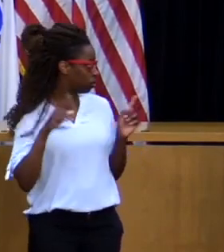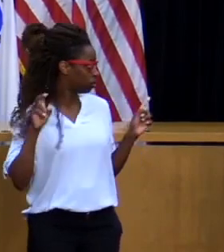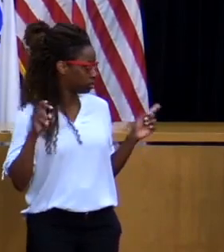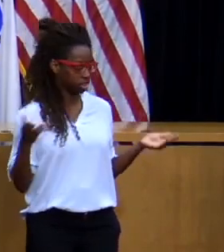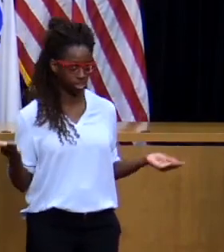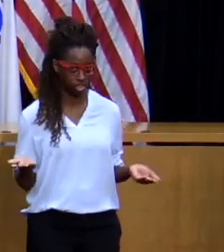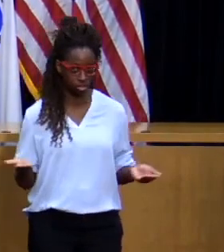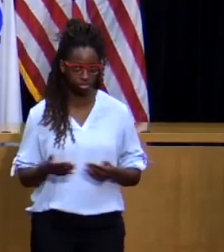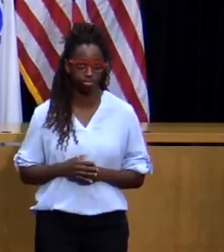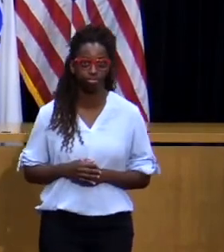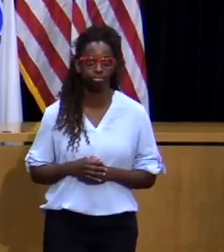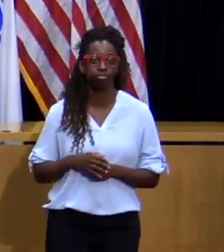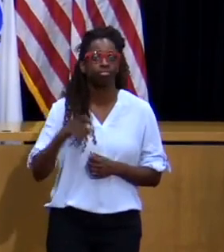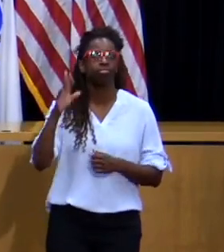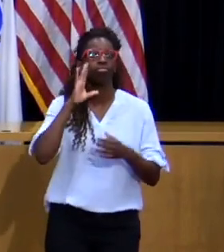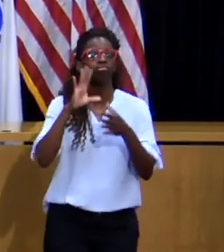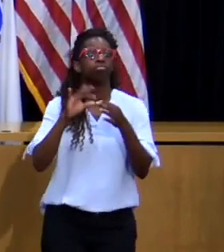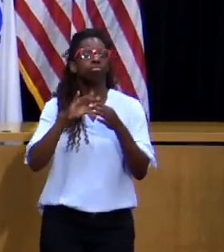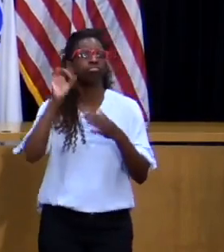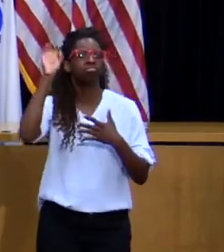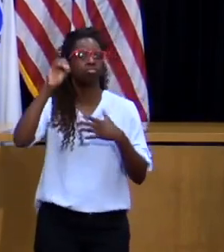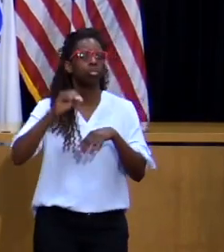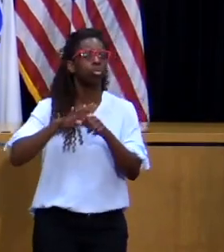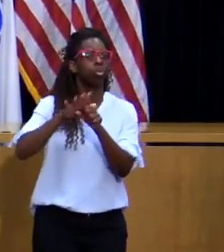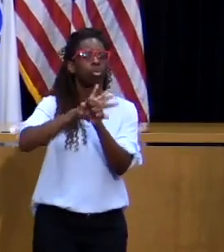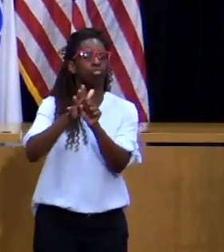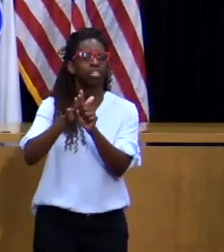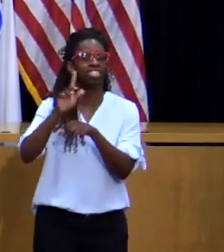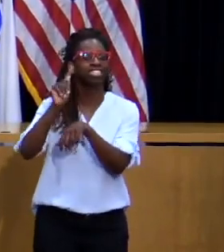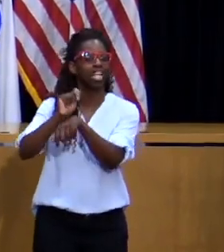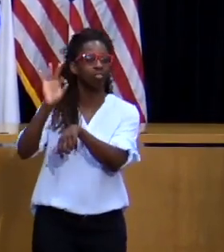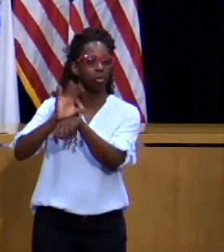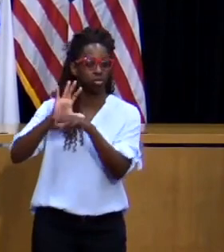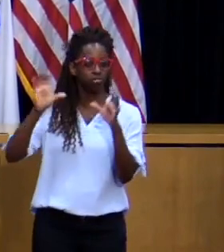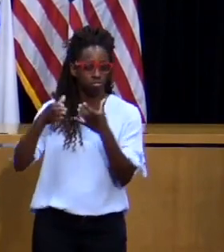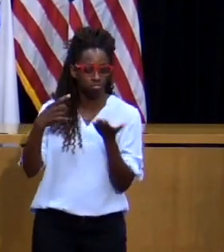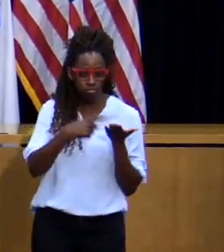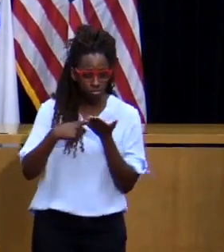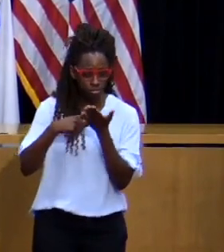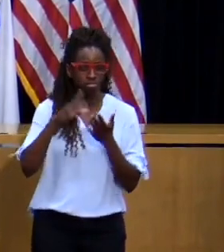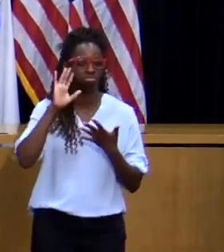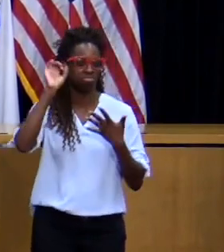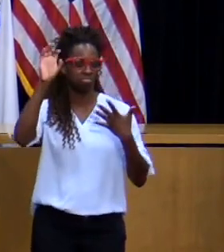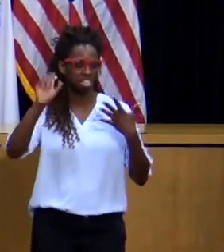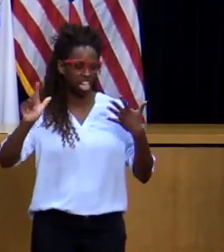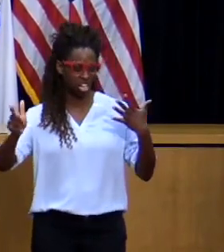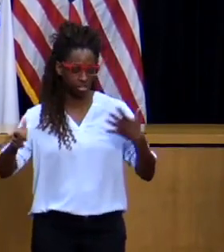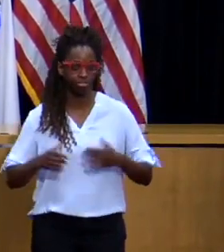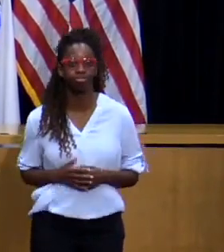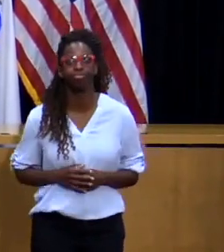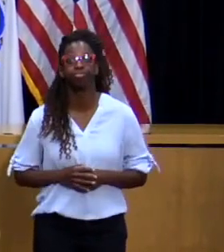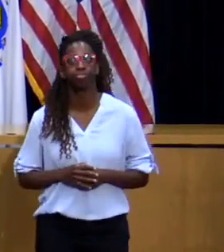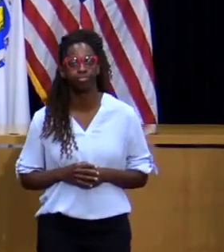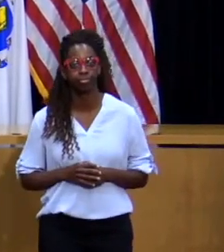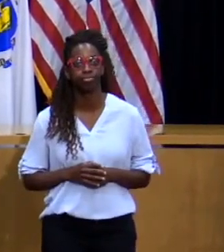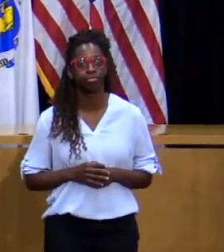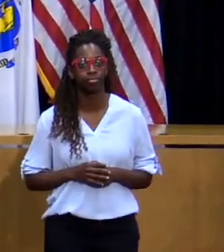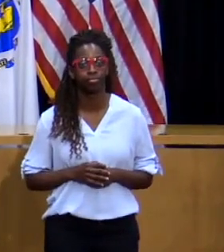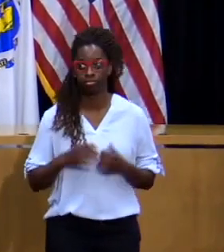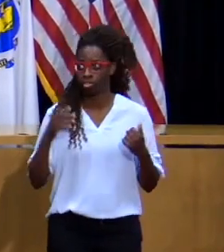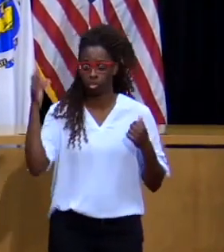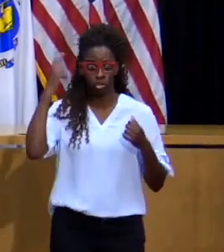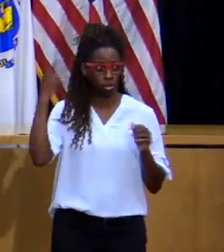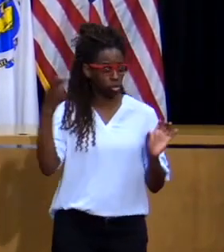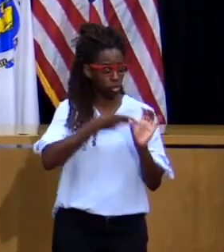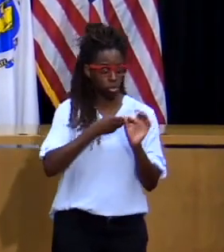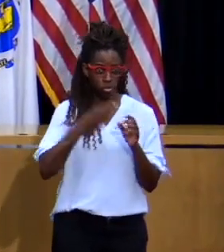COVID-19 Vaccine Advisory Task Force. Paul is the chair of that task force. And the reason they're here today is